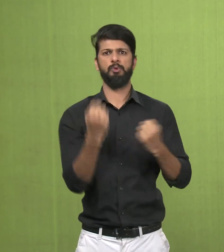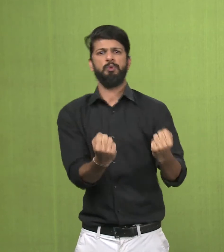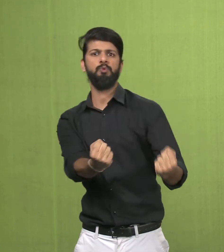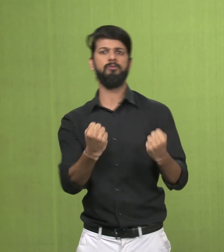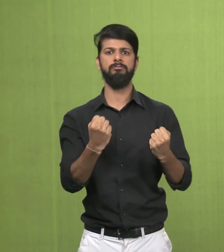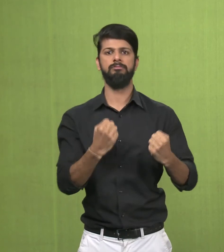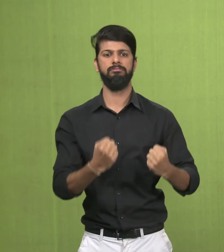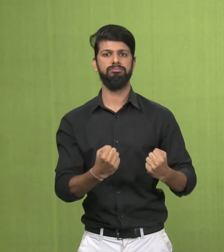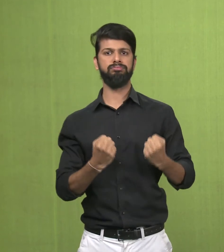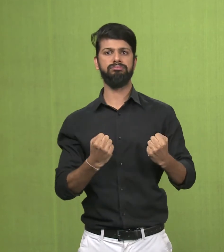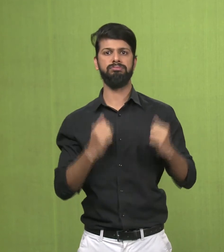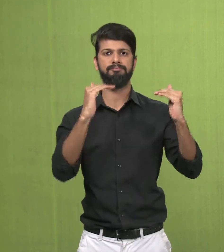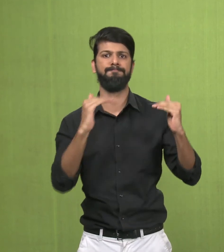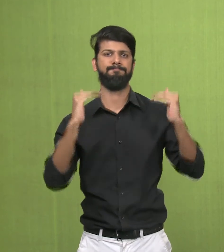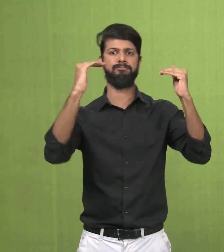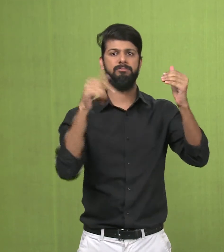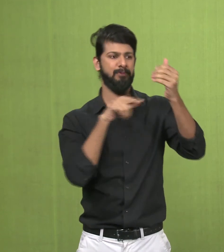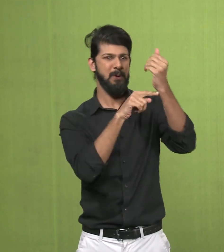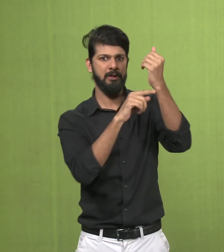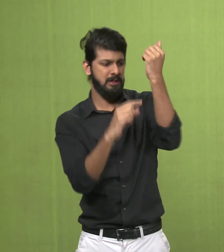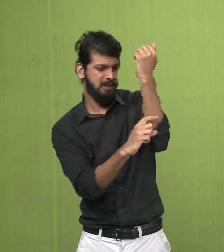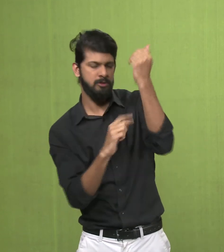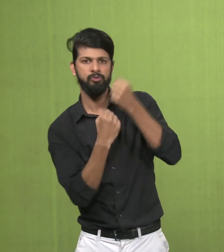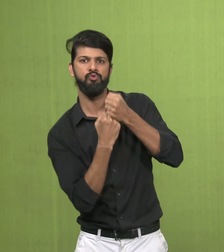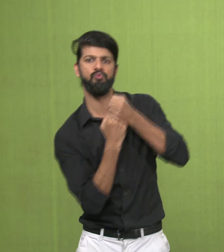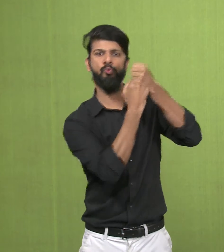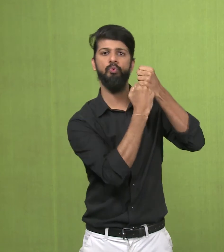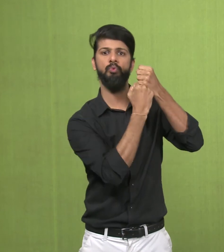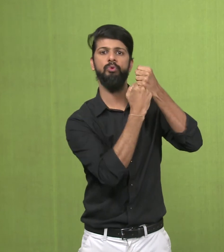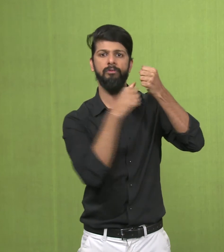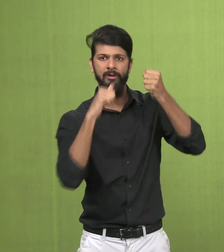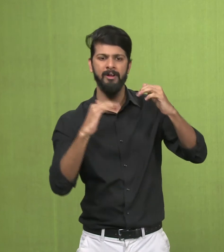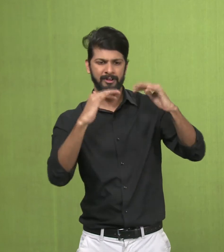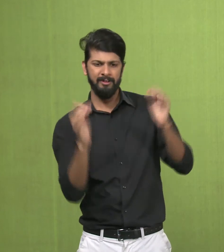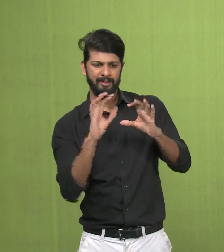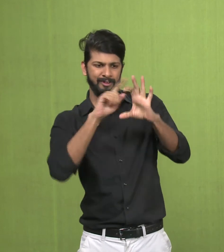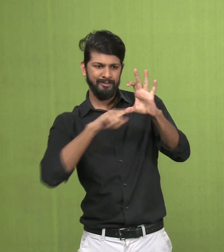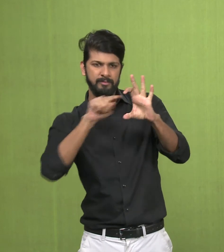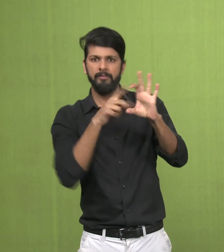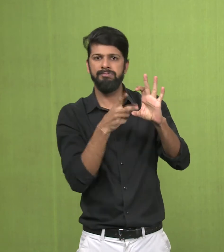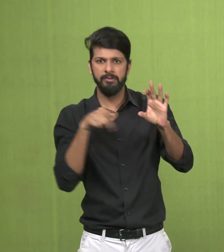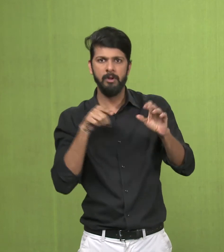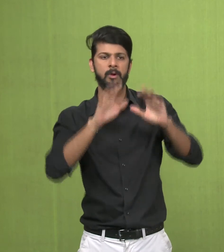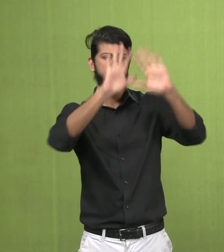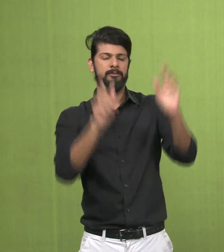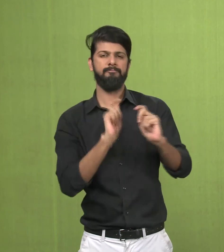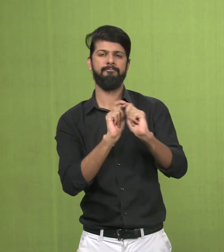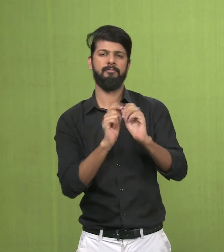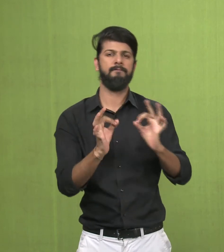animals. So, the lion here depicts the king of the jungle, so that is power, and the other 4 animals as well as the chakra